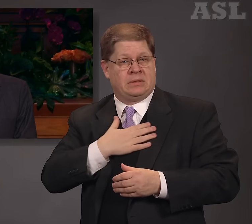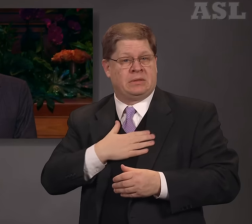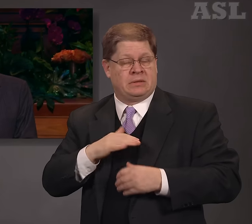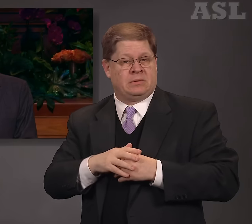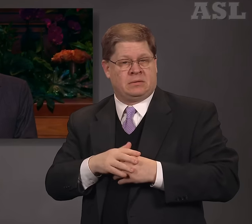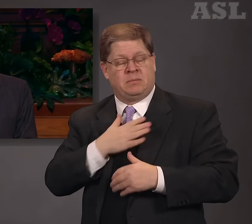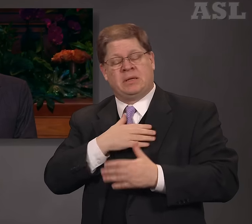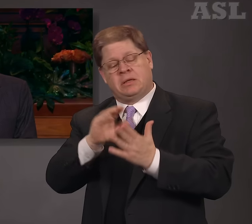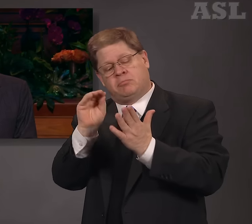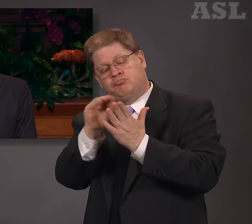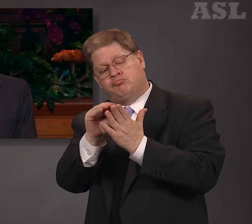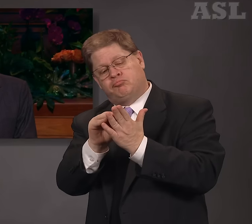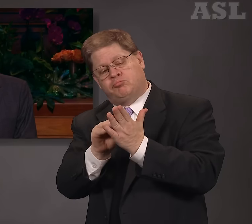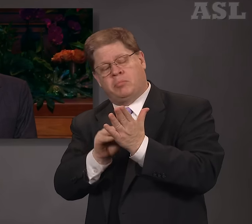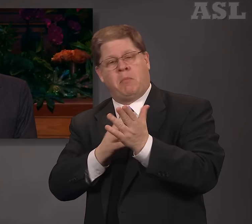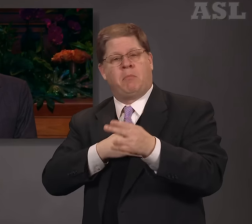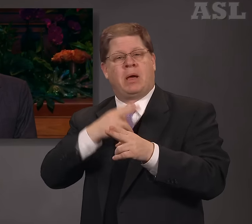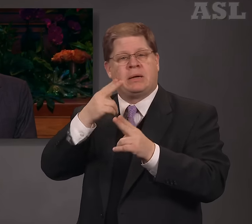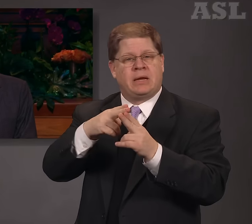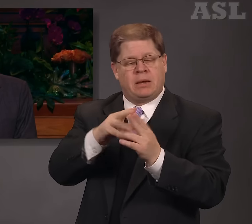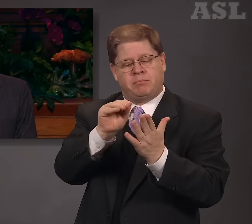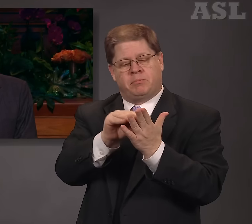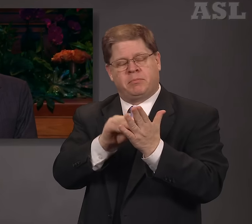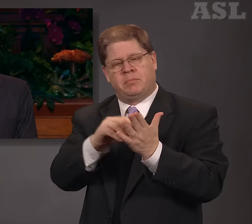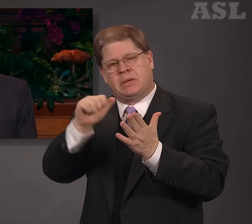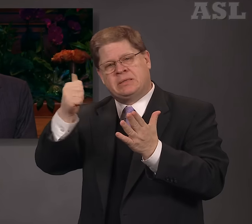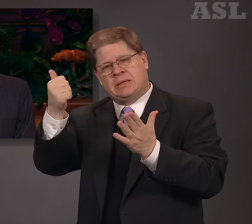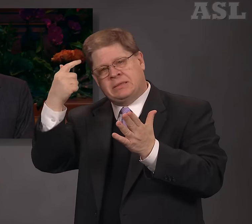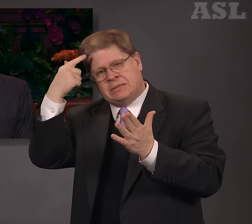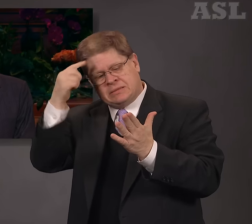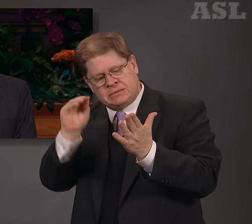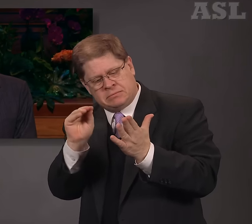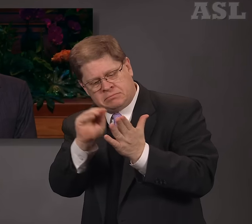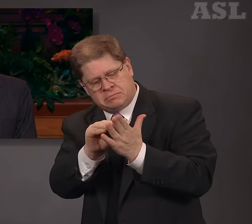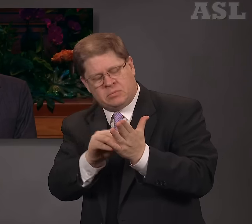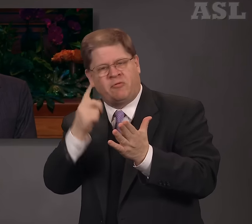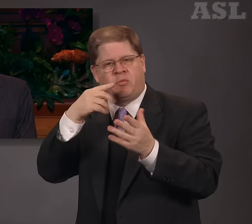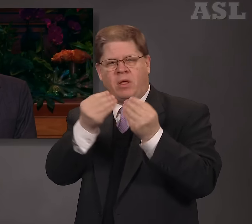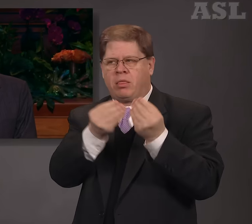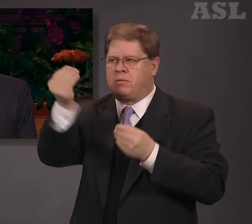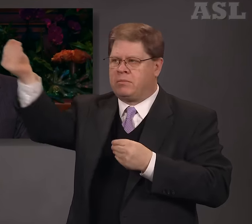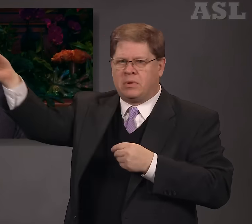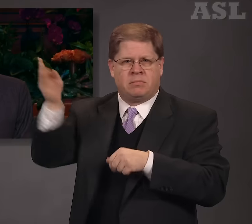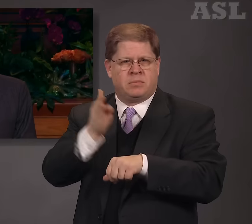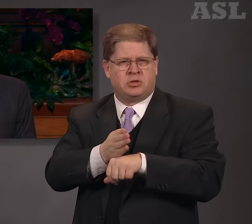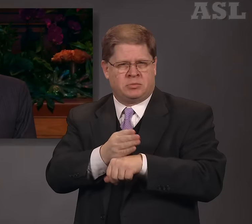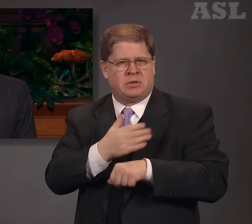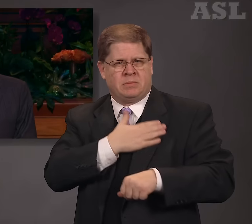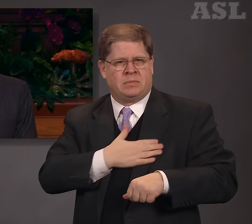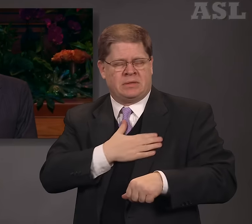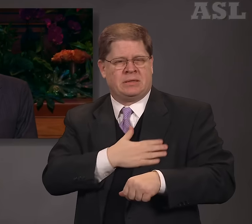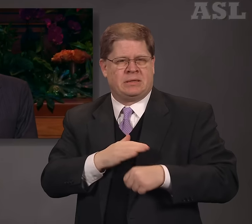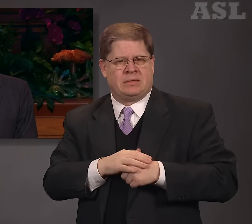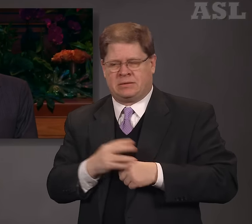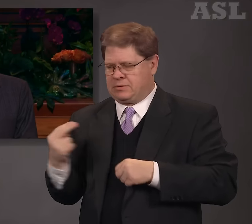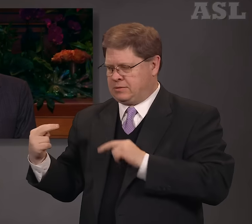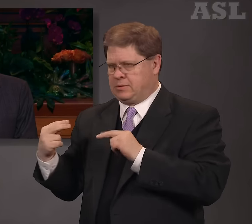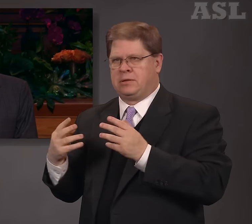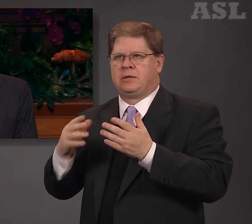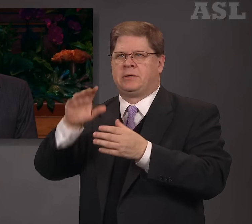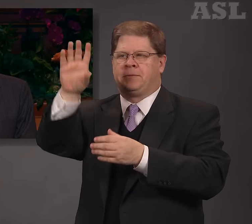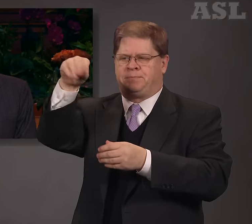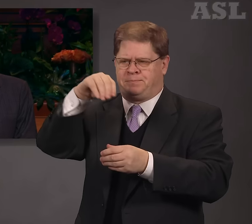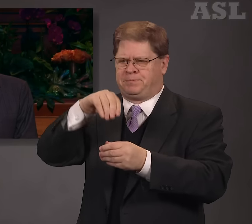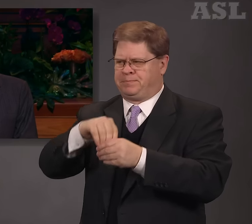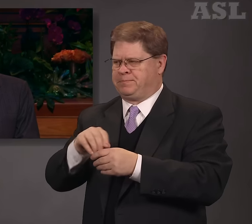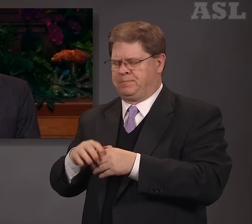offering. Would you be kind enough to place it in the envelope and fill out my fast offering receipt?" Her